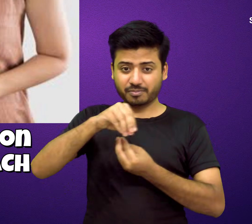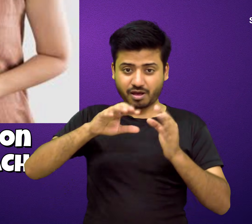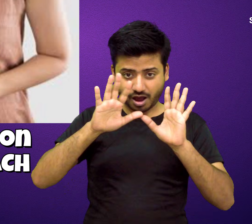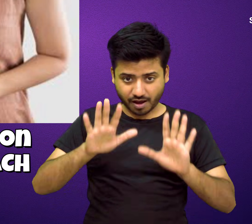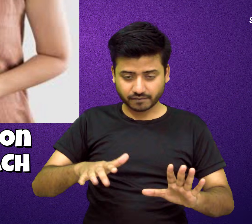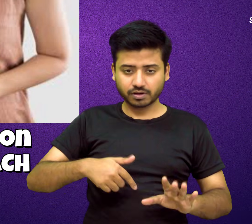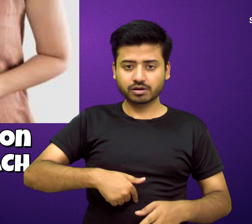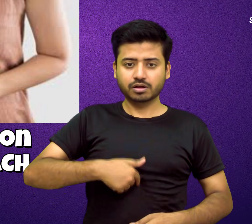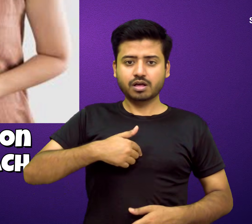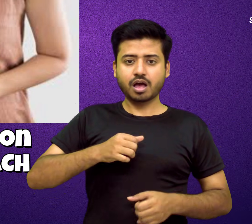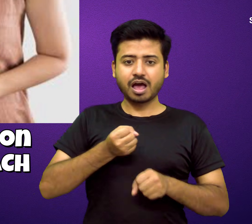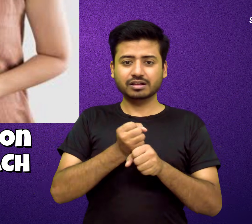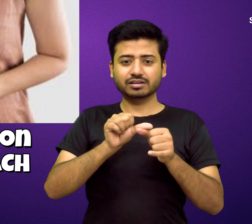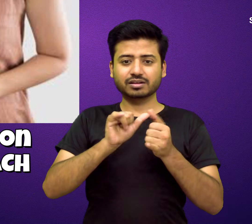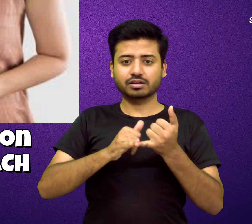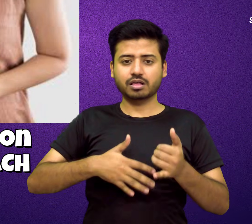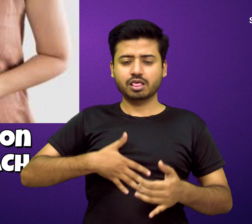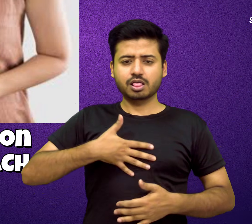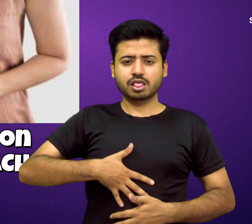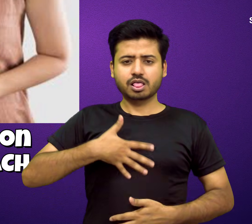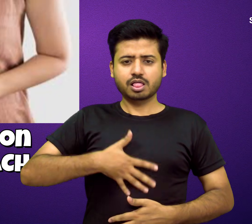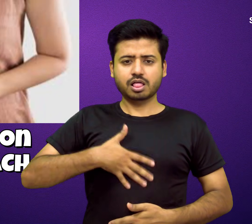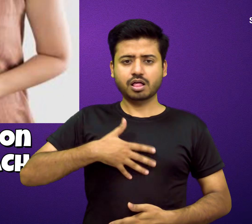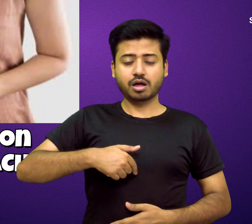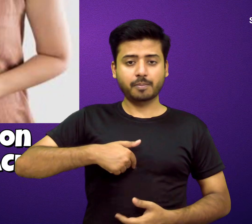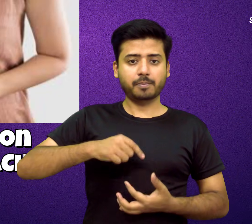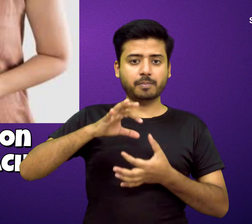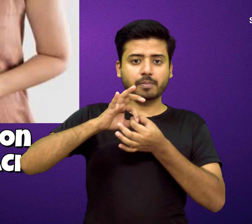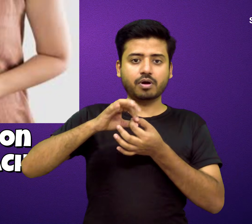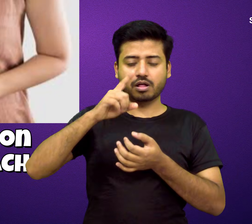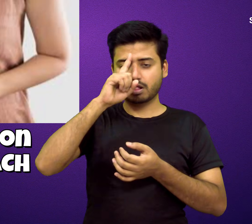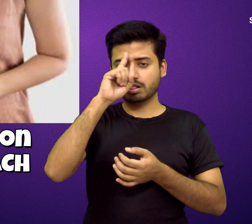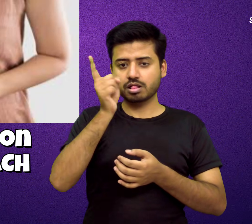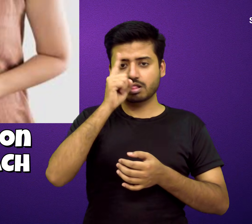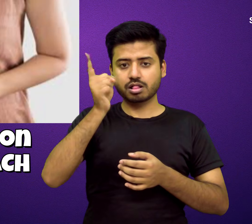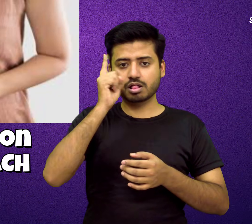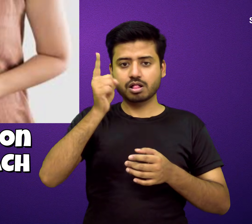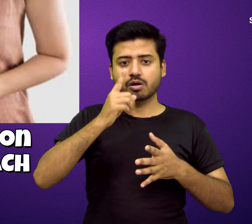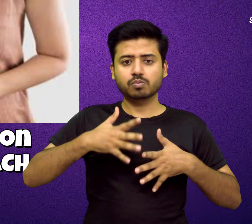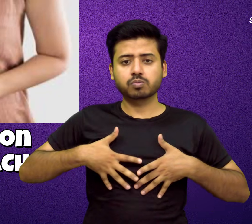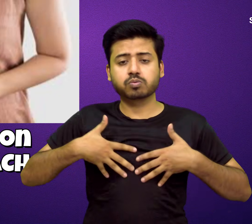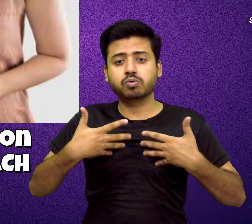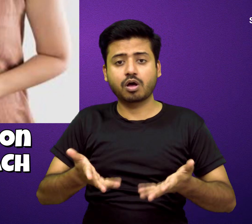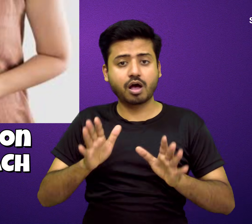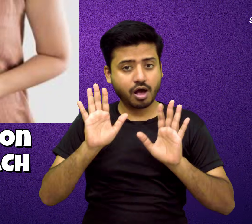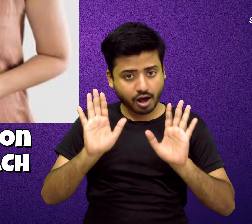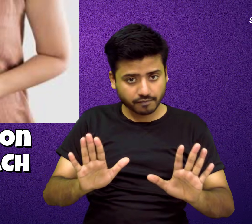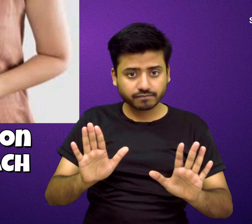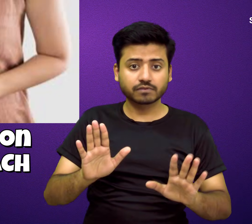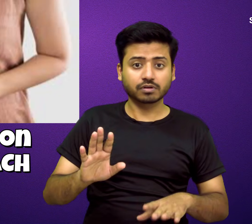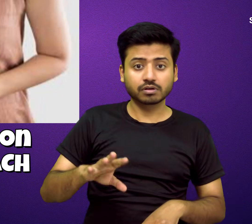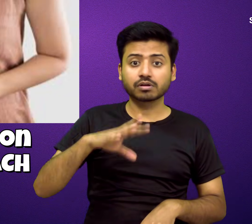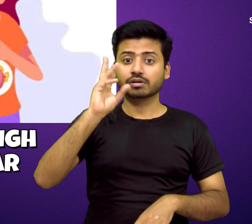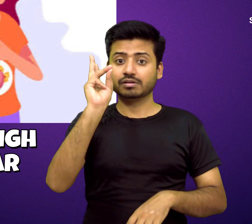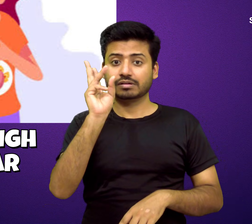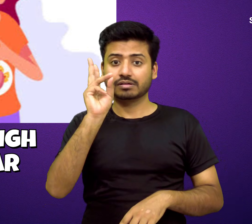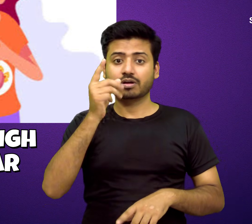caffeine-free ginger or chamomile tea to naturally relax your intestinal muscles. Although low in calories and sugar, diet soda has